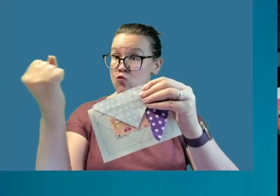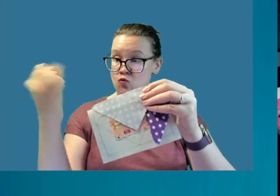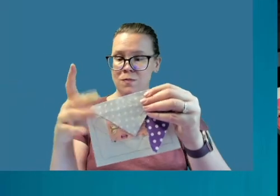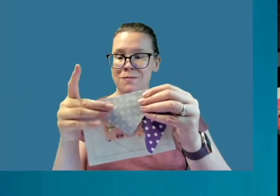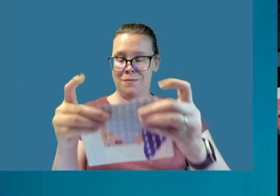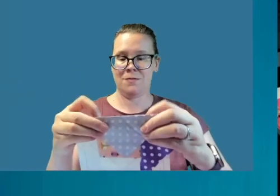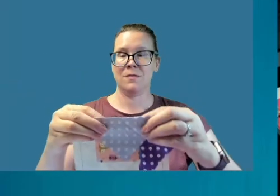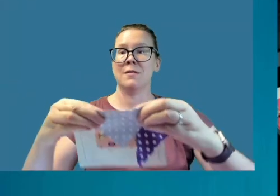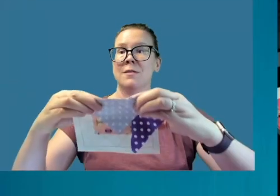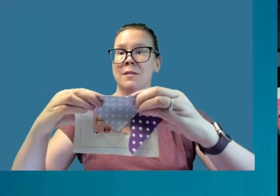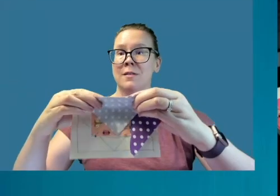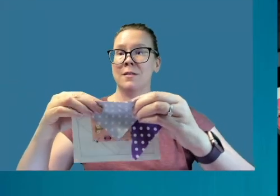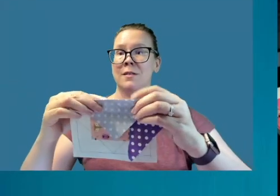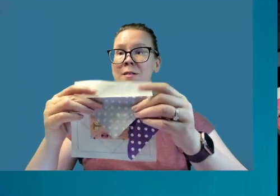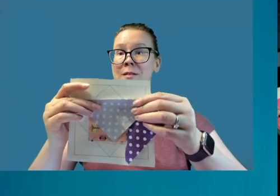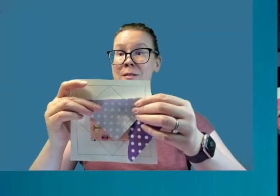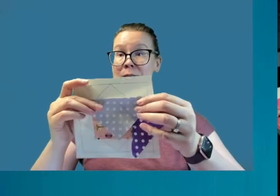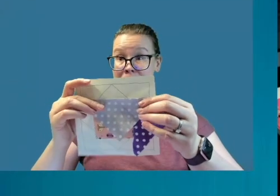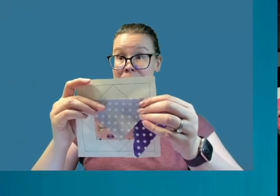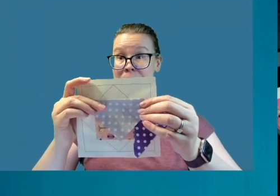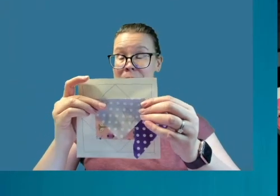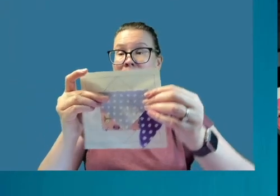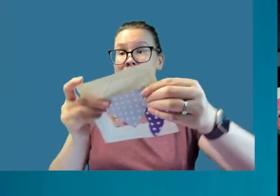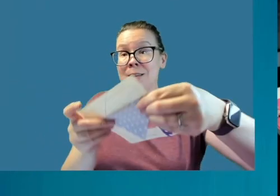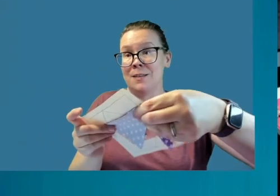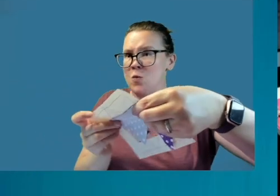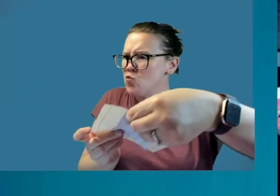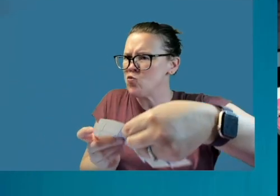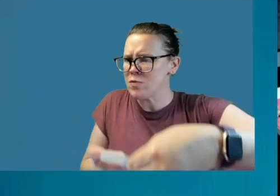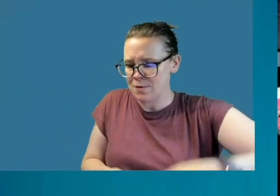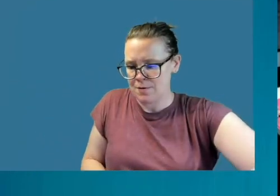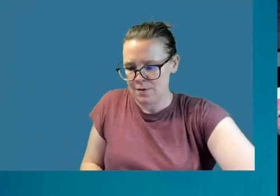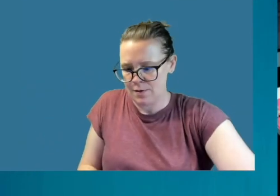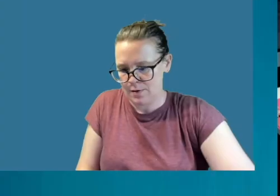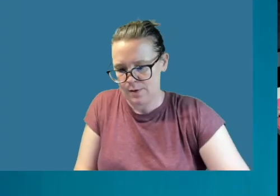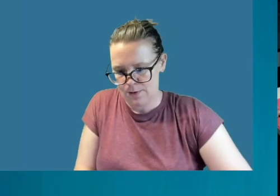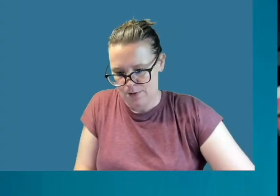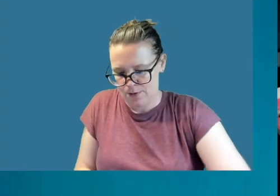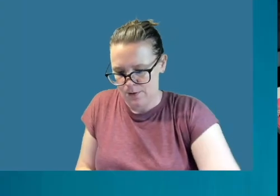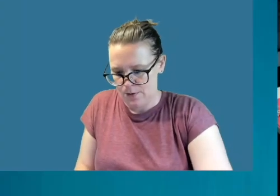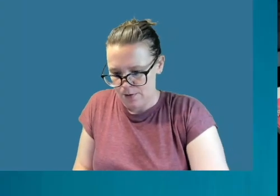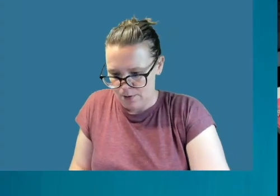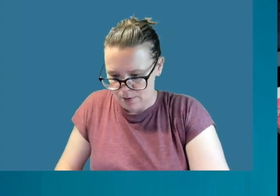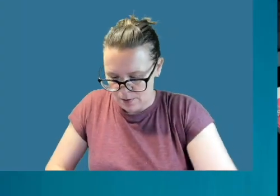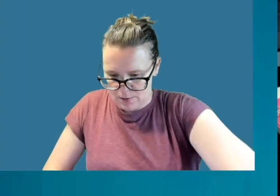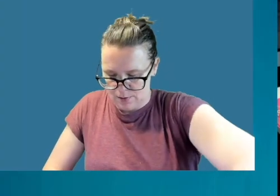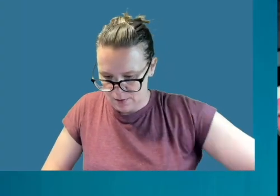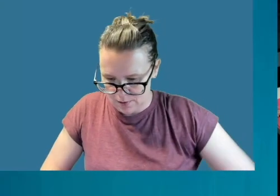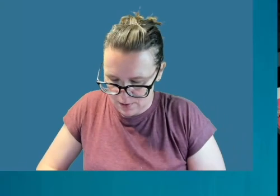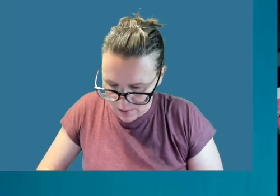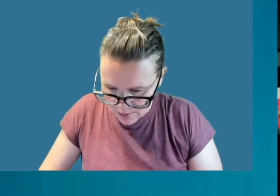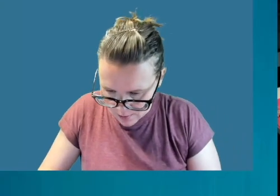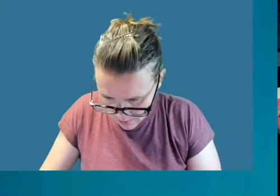So hold it carefully in place so that it doesn't move, slip, or slide. Hold on to it. And then carefully put it